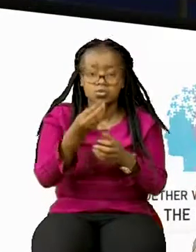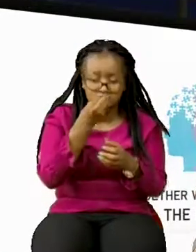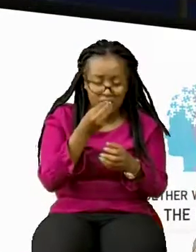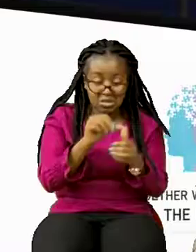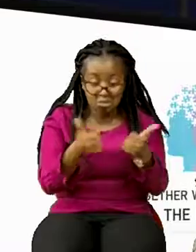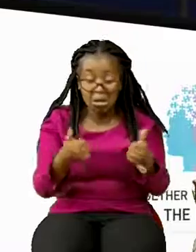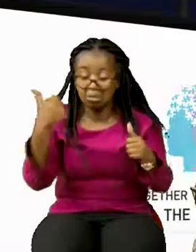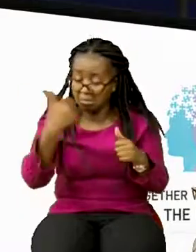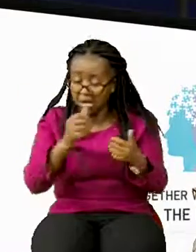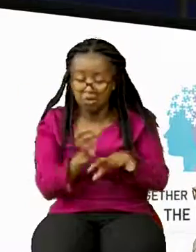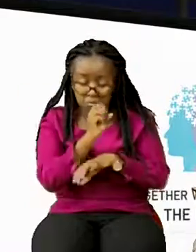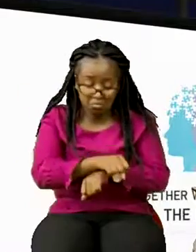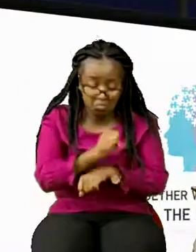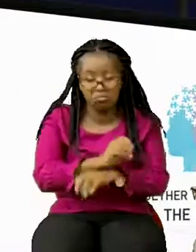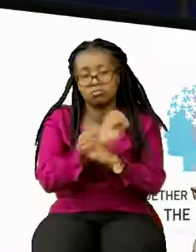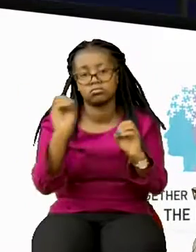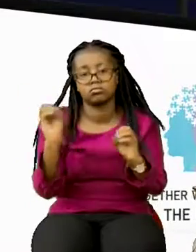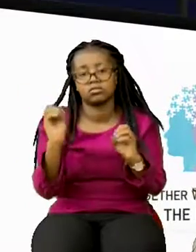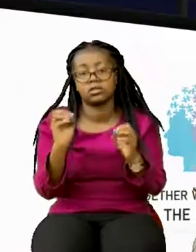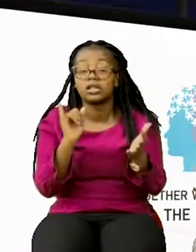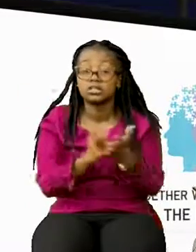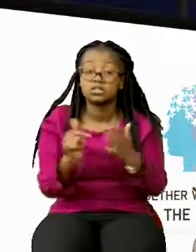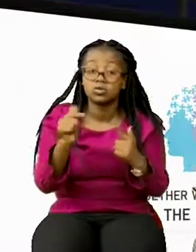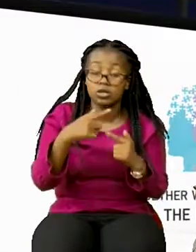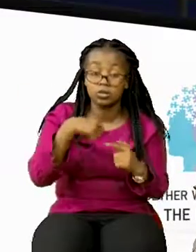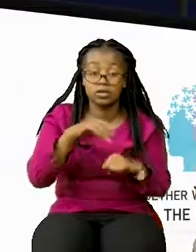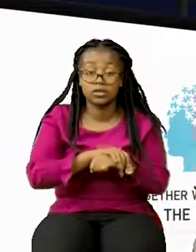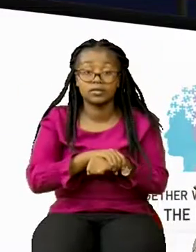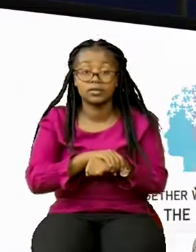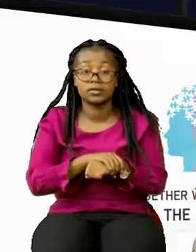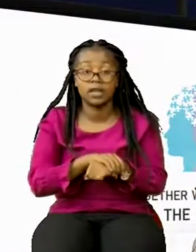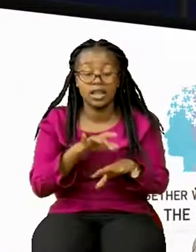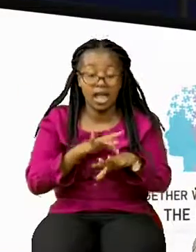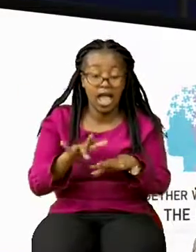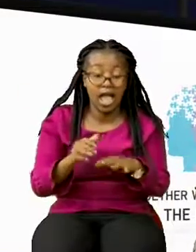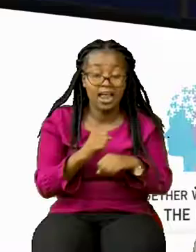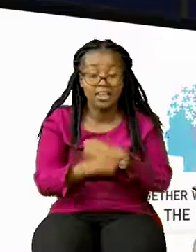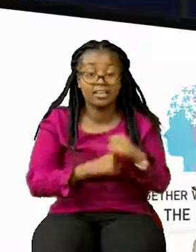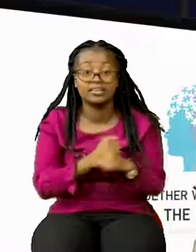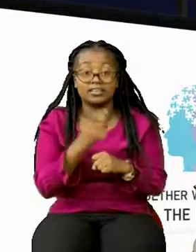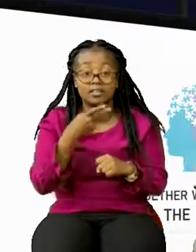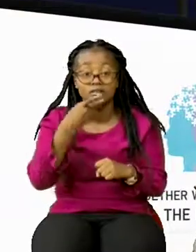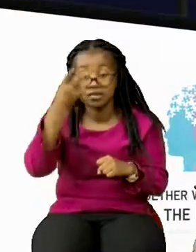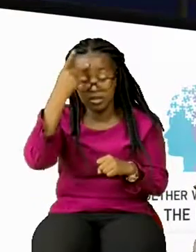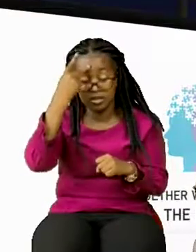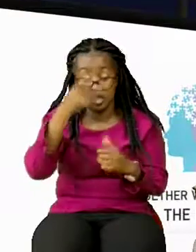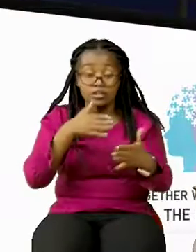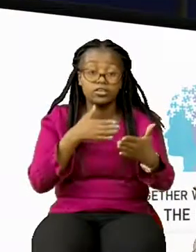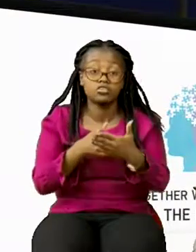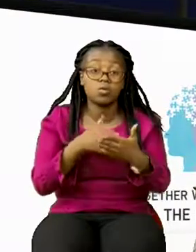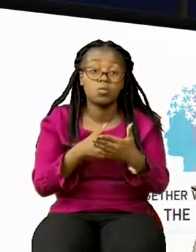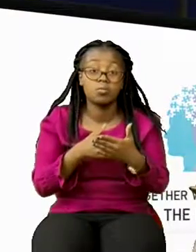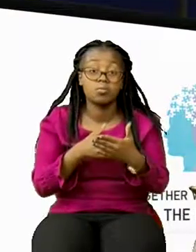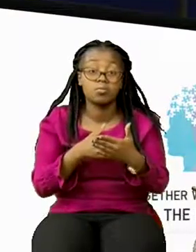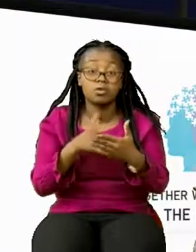give, he was just not having that. So that's when we found out at an early age. As a parent, I had to stop